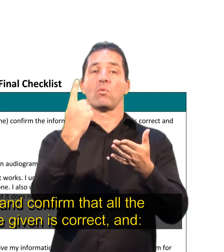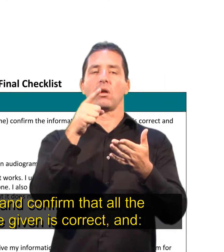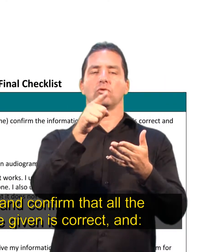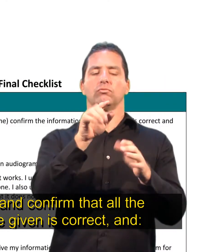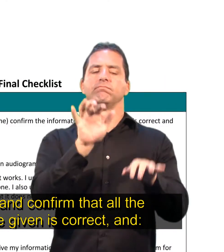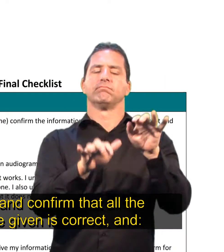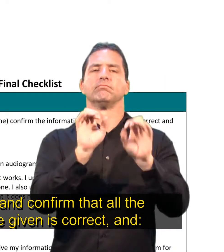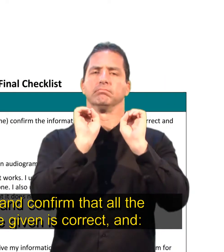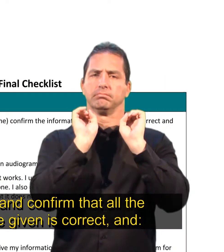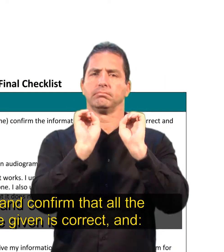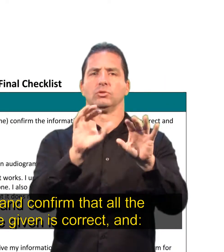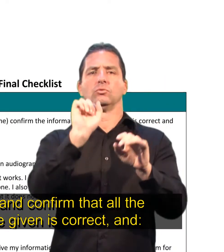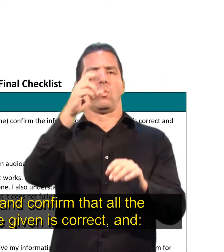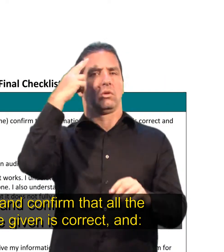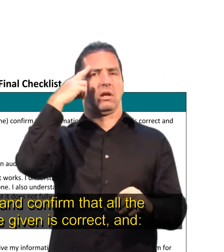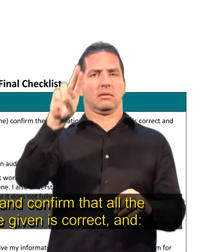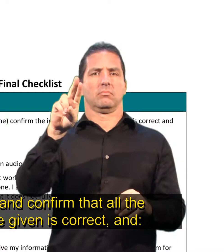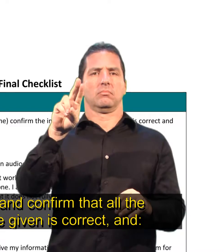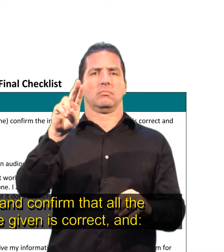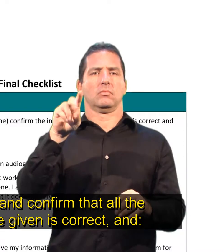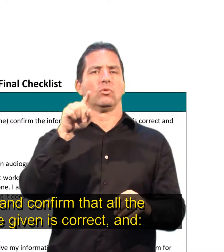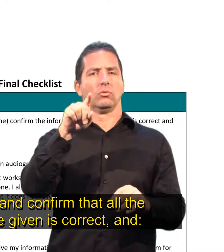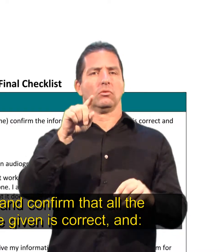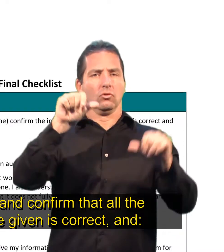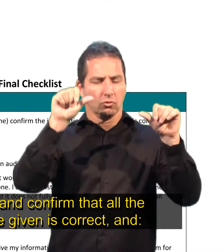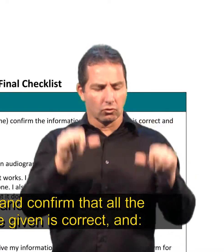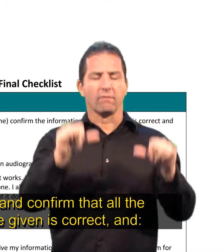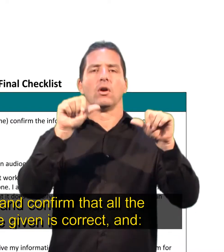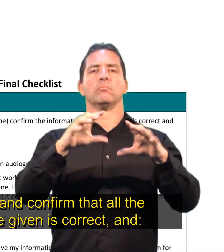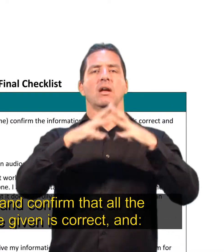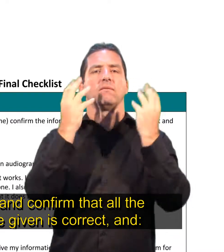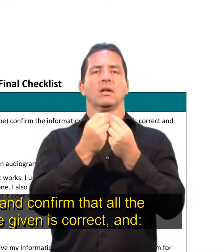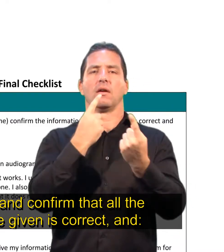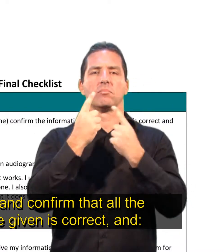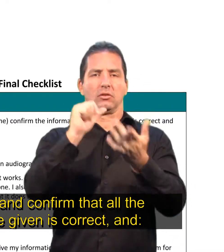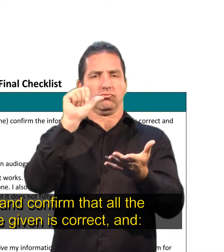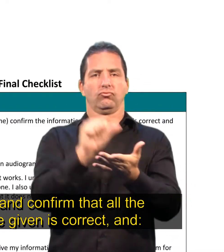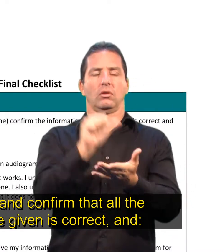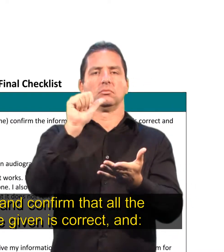1. Enter your name and confirm that all the information you have given is correct.